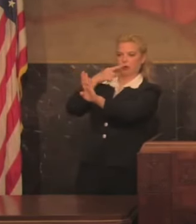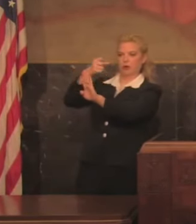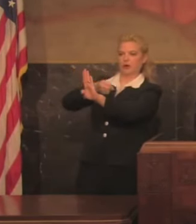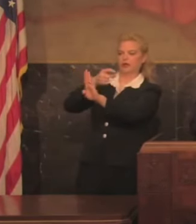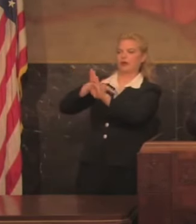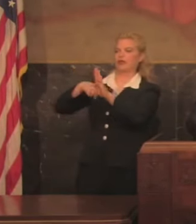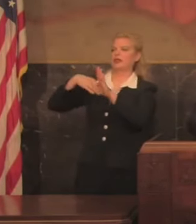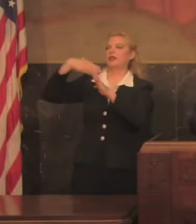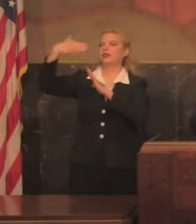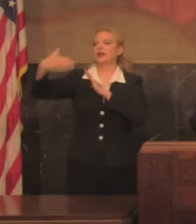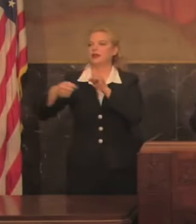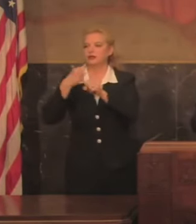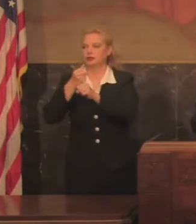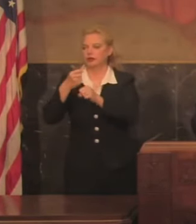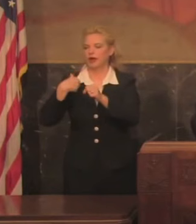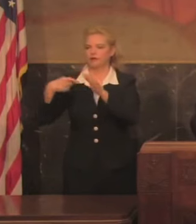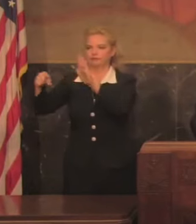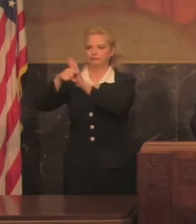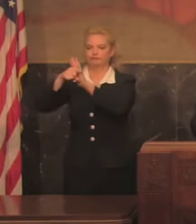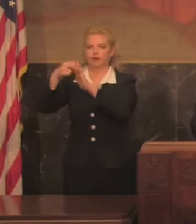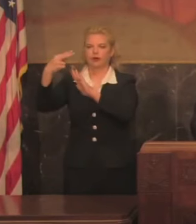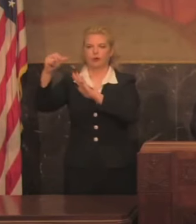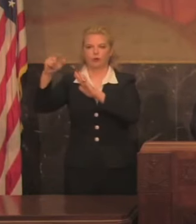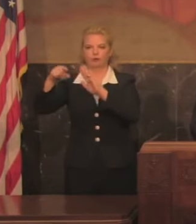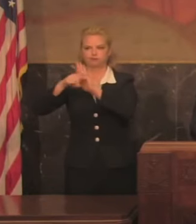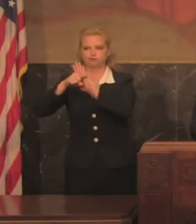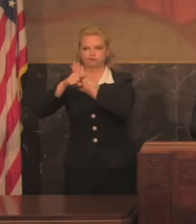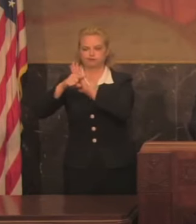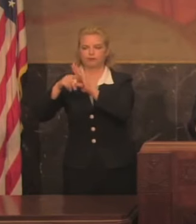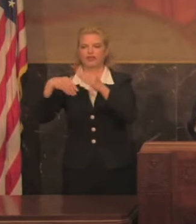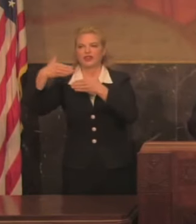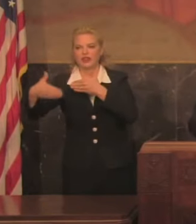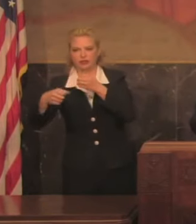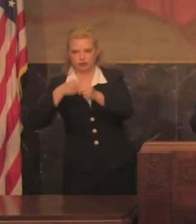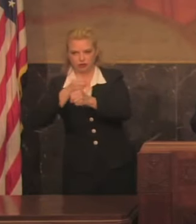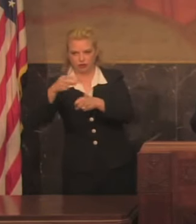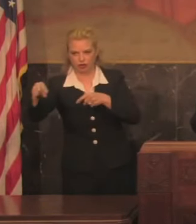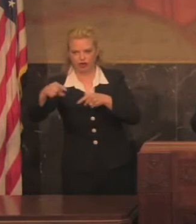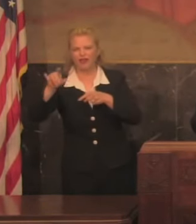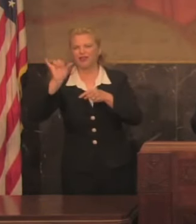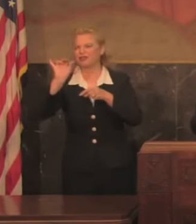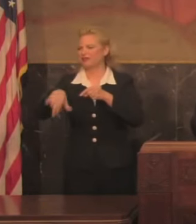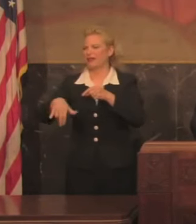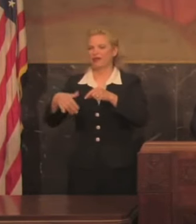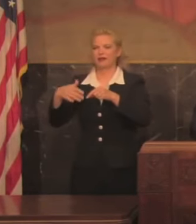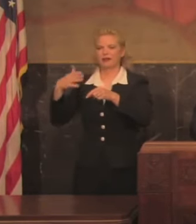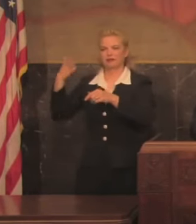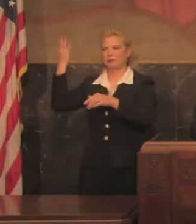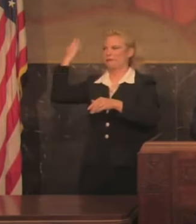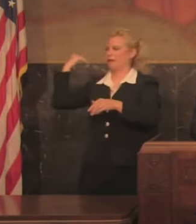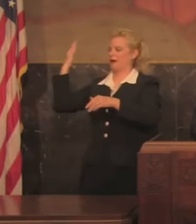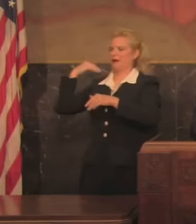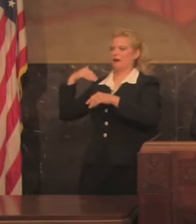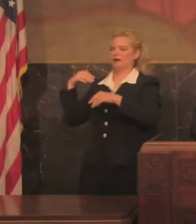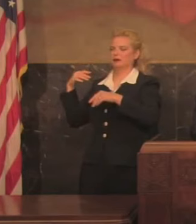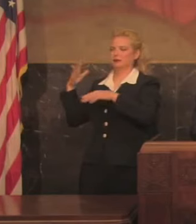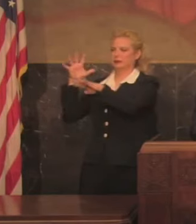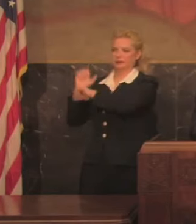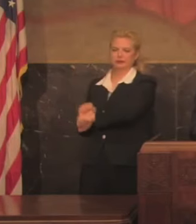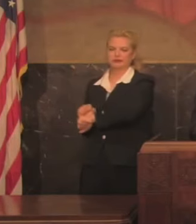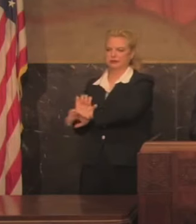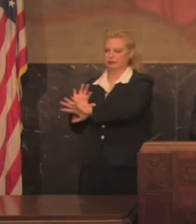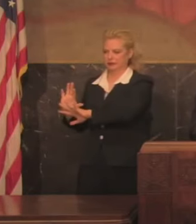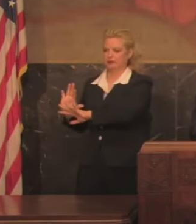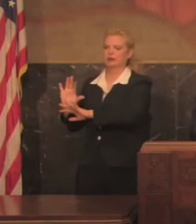in the following year. Those are practices of the past, but just one of the areas that